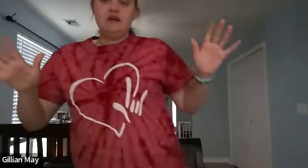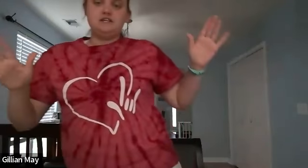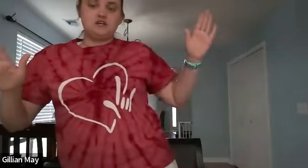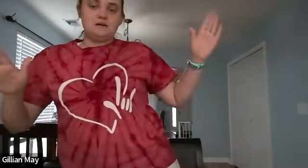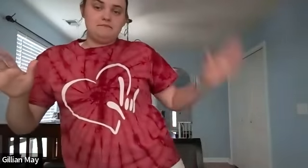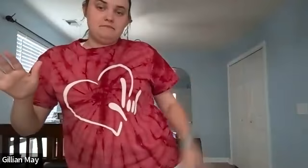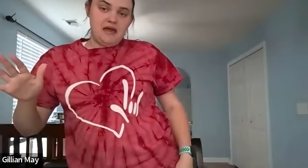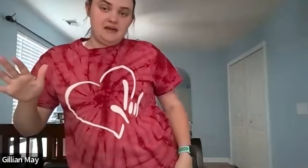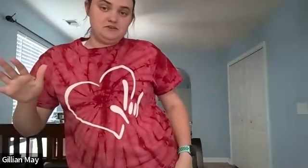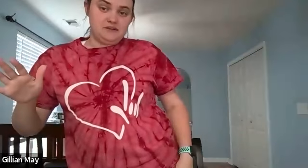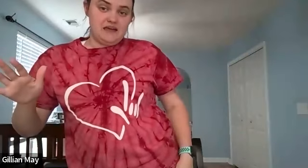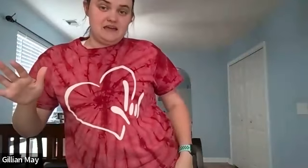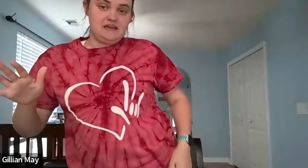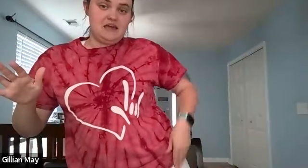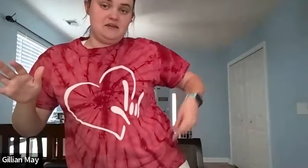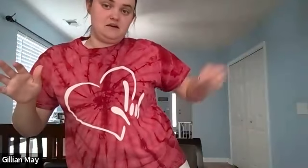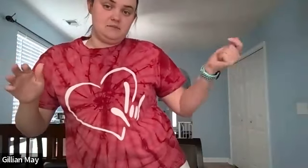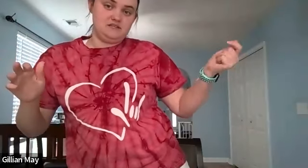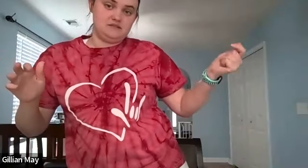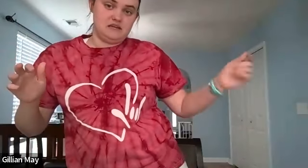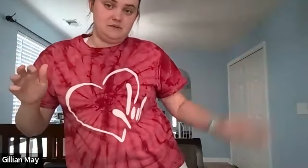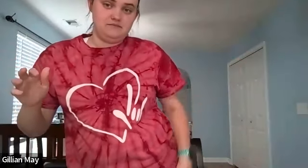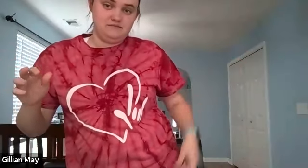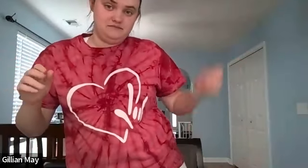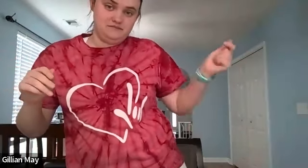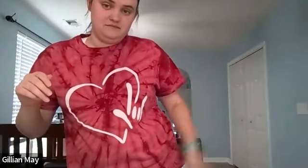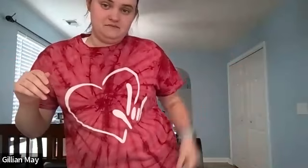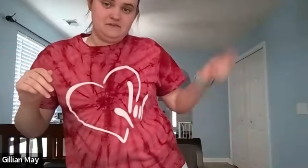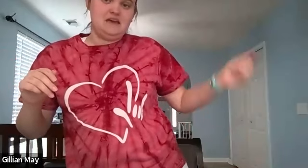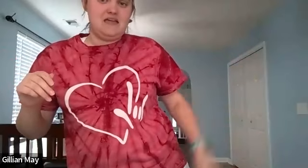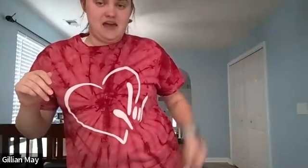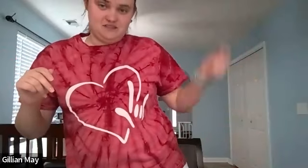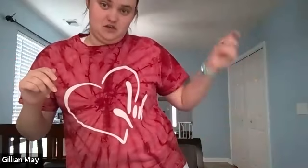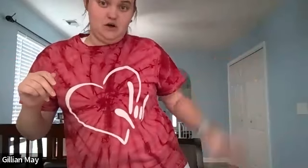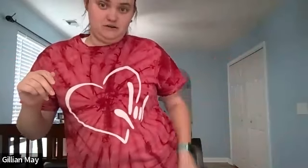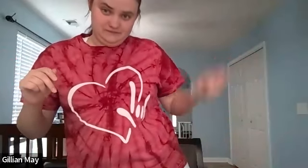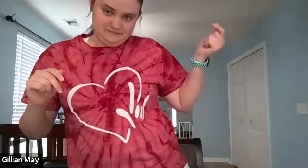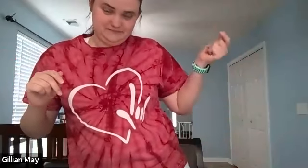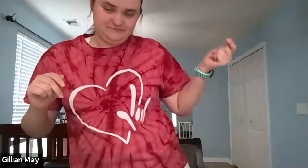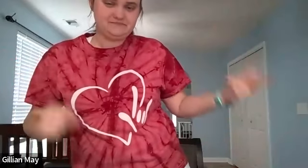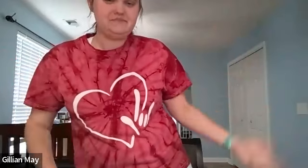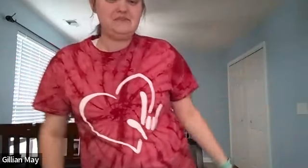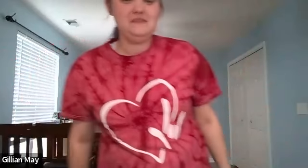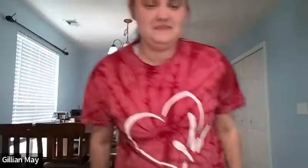is you're gonna pat your leg and then come into a snap. And that's dog.